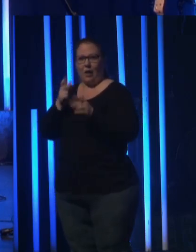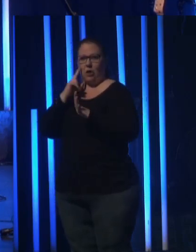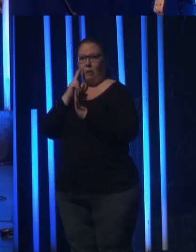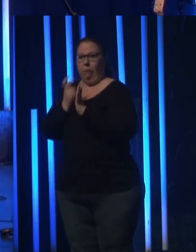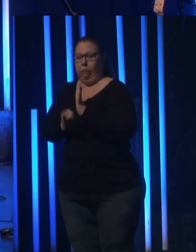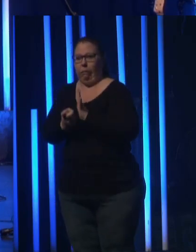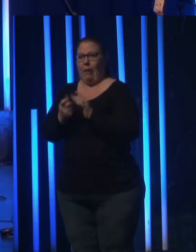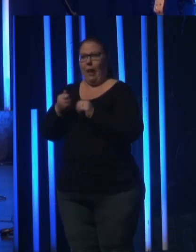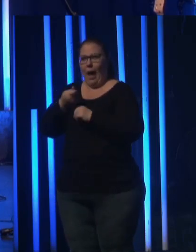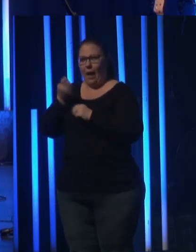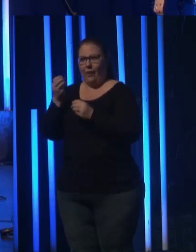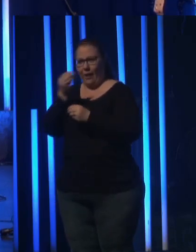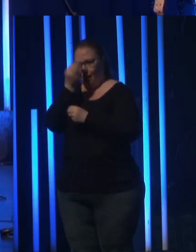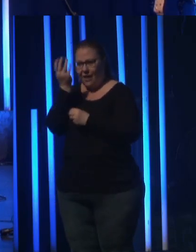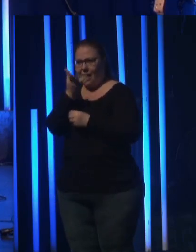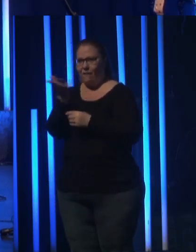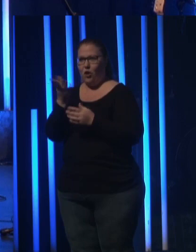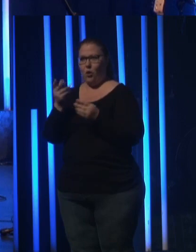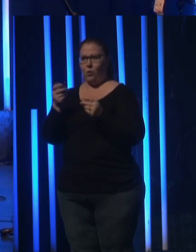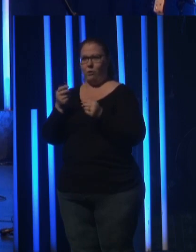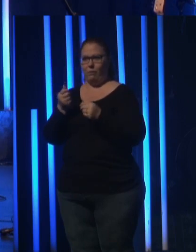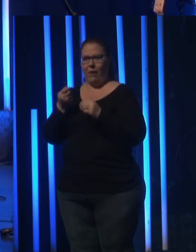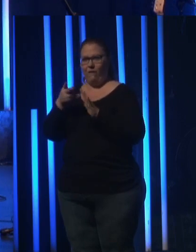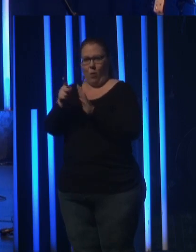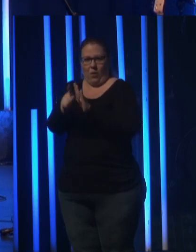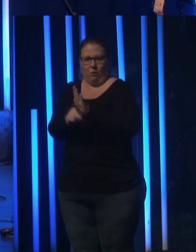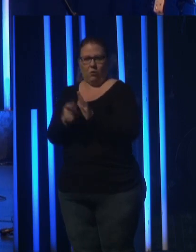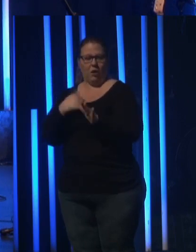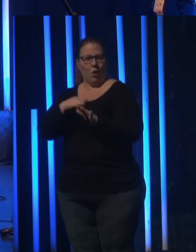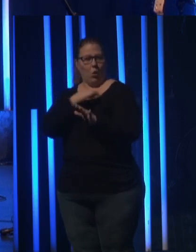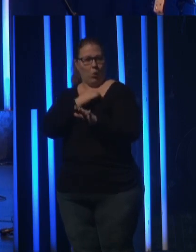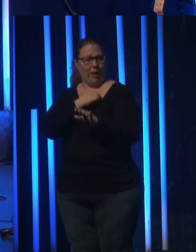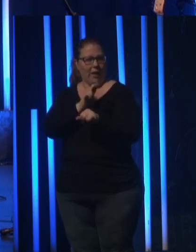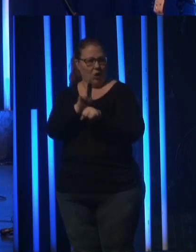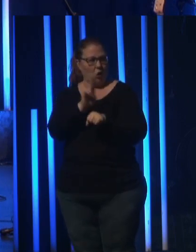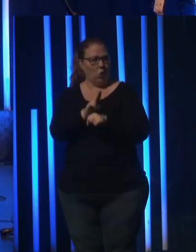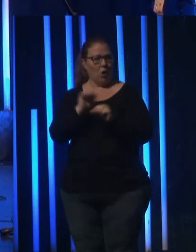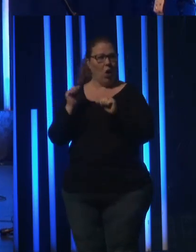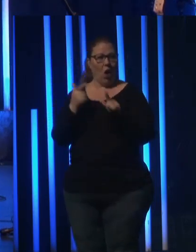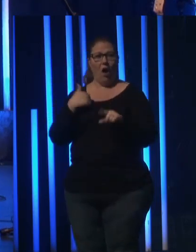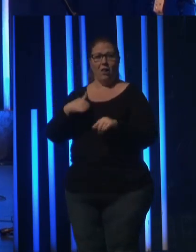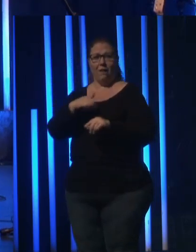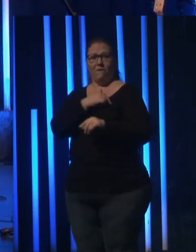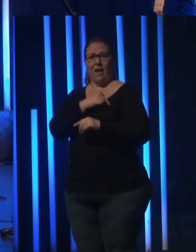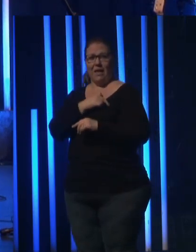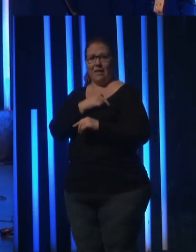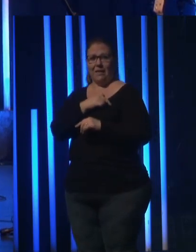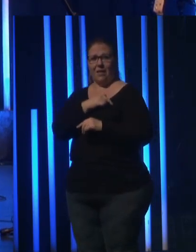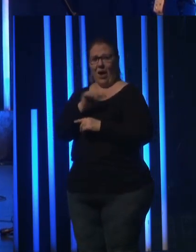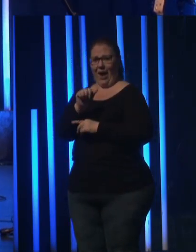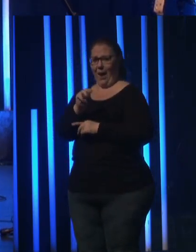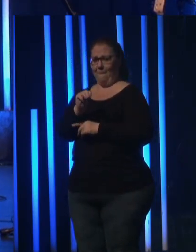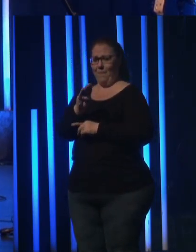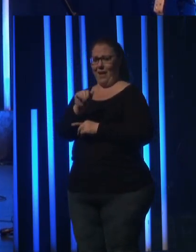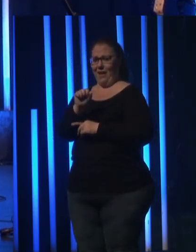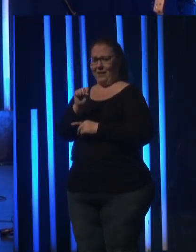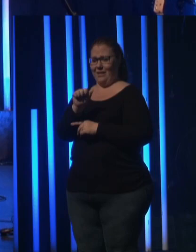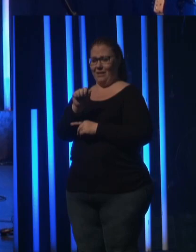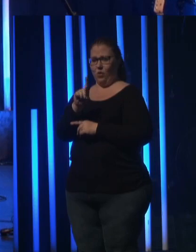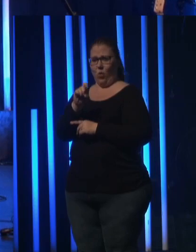few principles that we can apply to, because all of us are ambassadors of hope. When we leave these